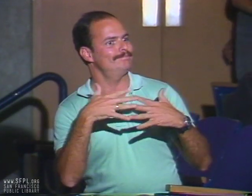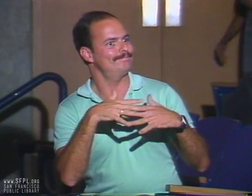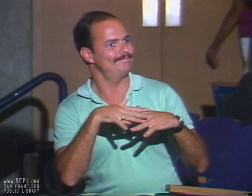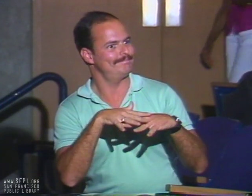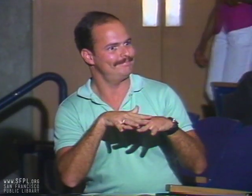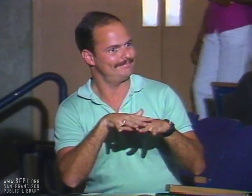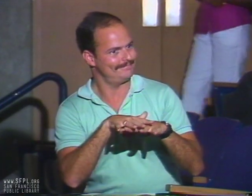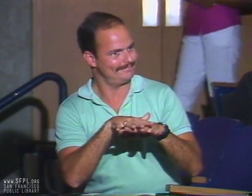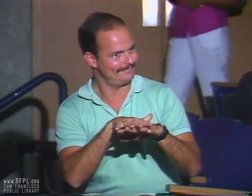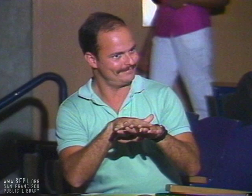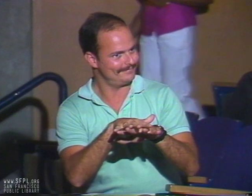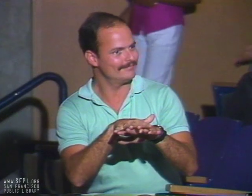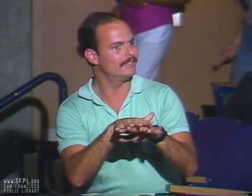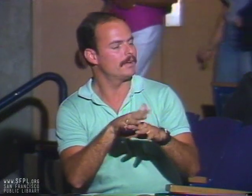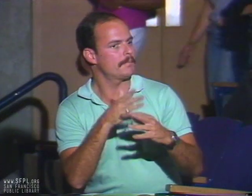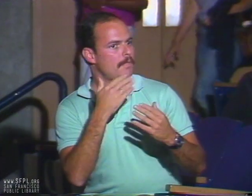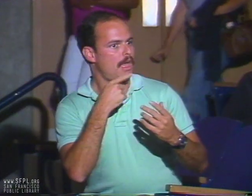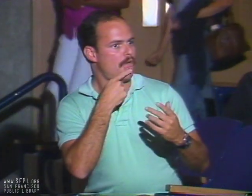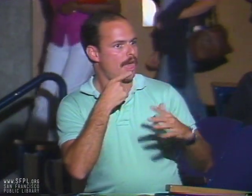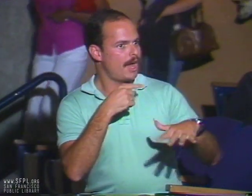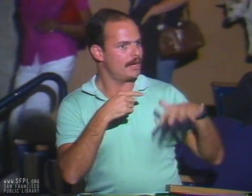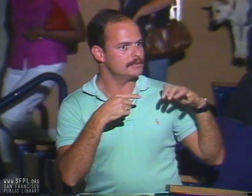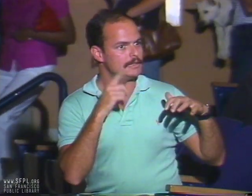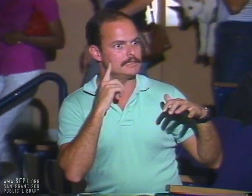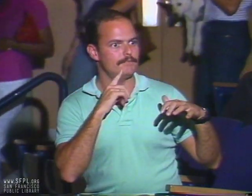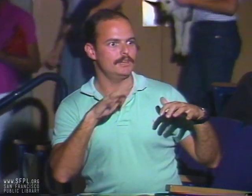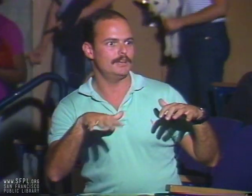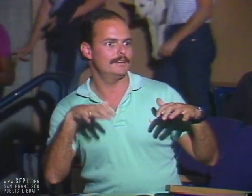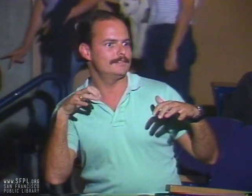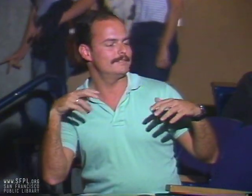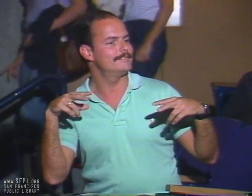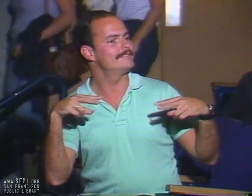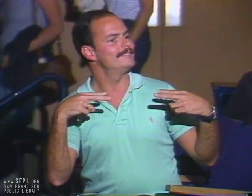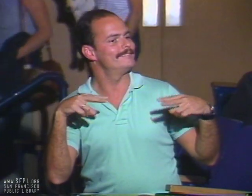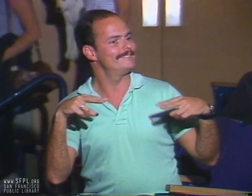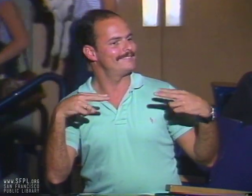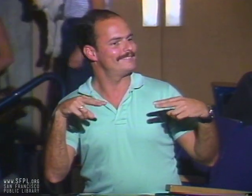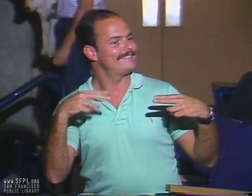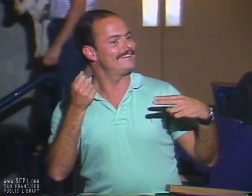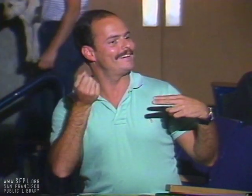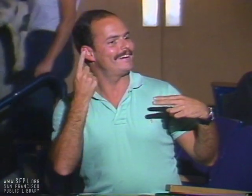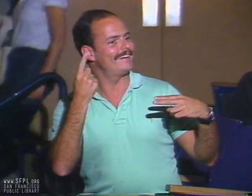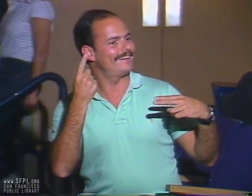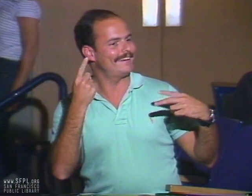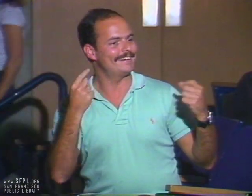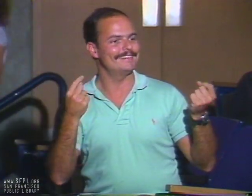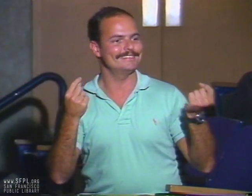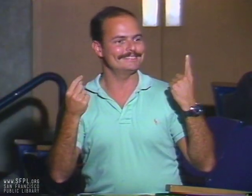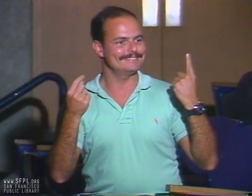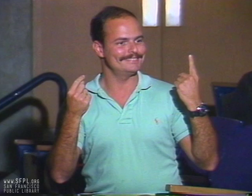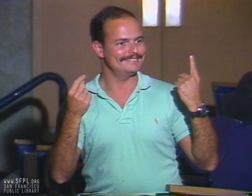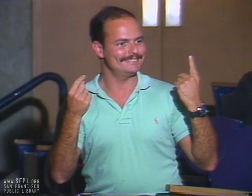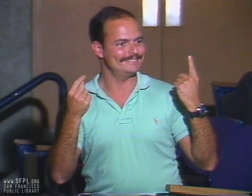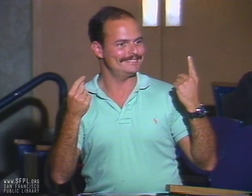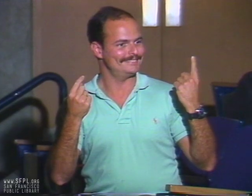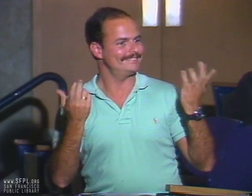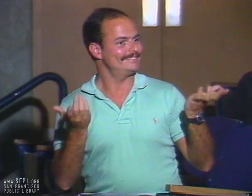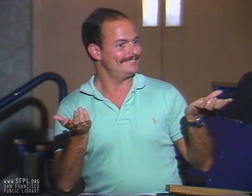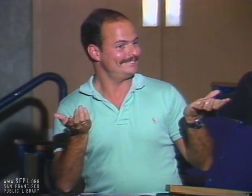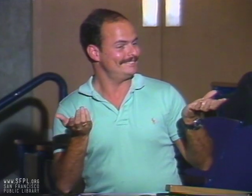Now, when we come together, we can meet with a greater understanding of each other.